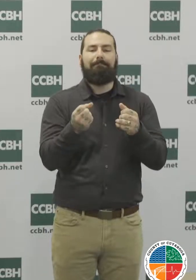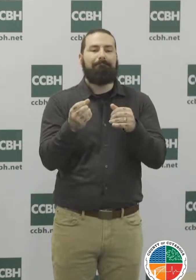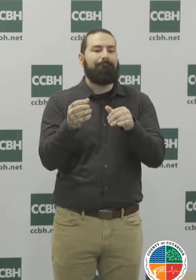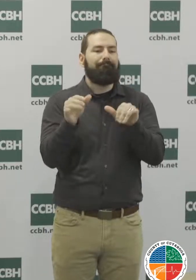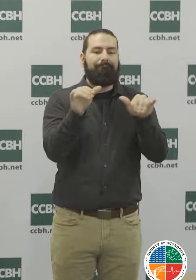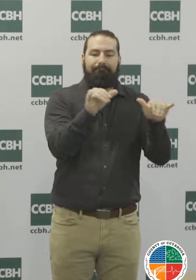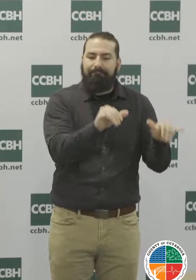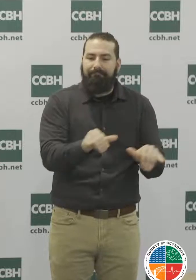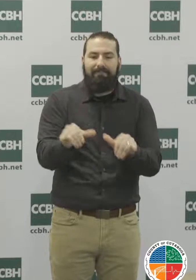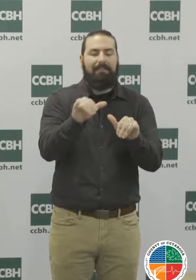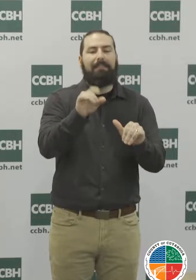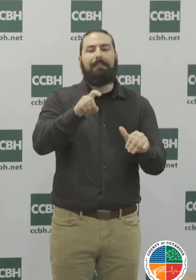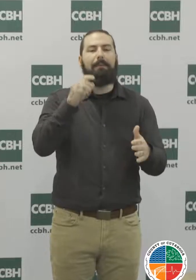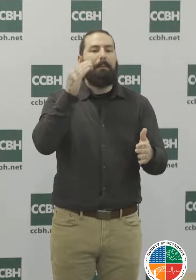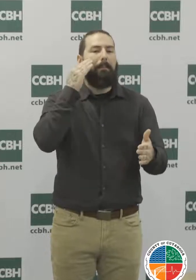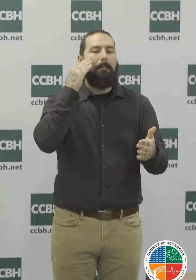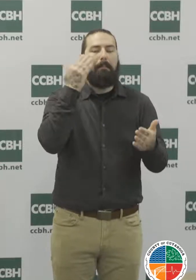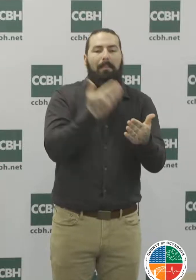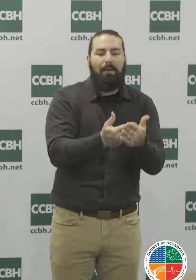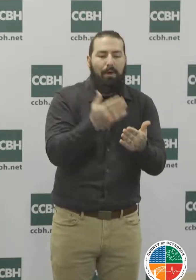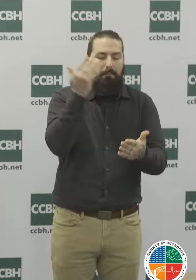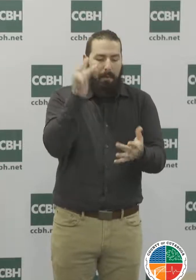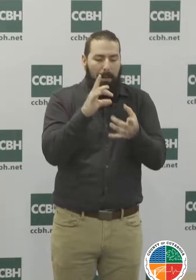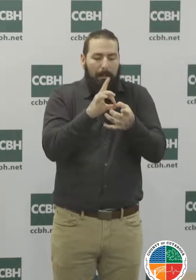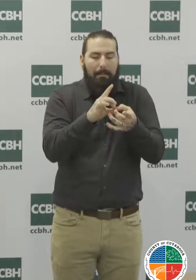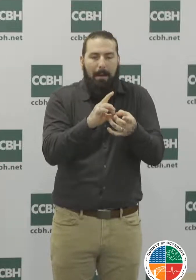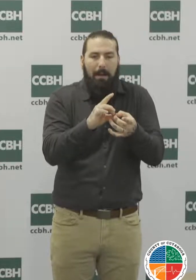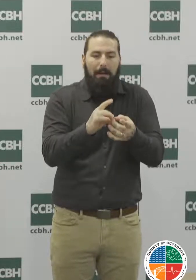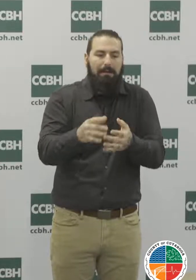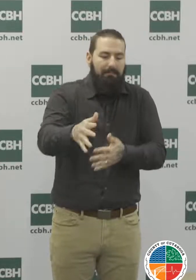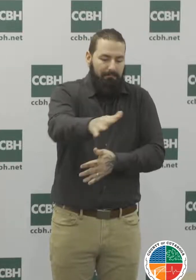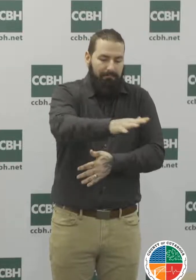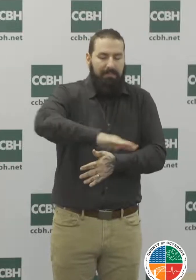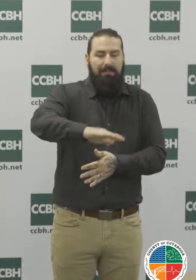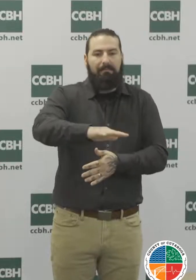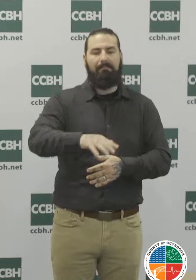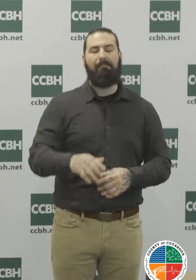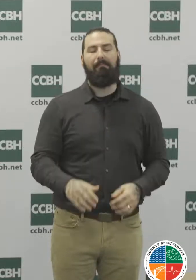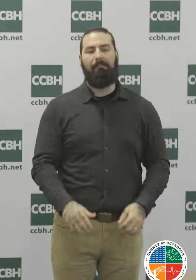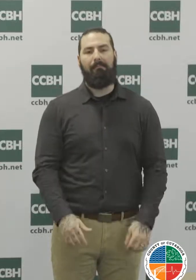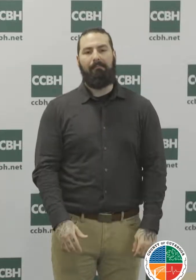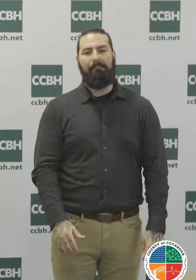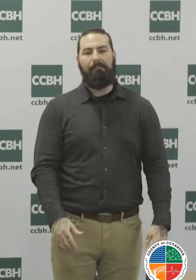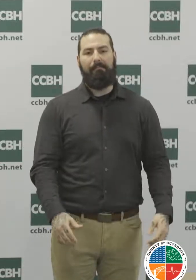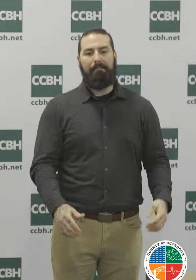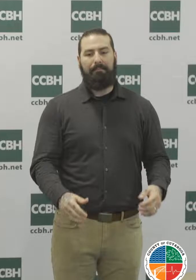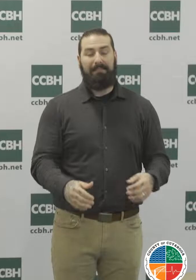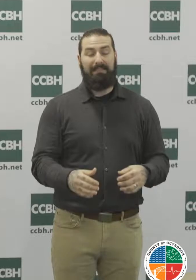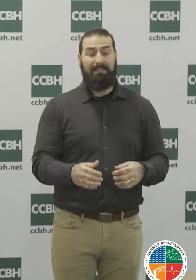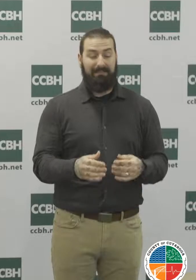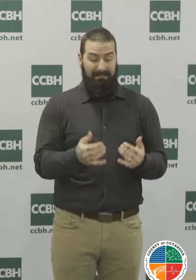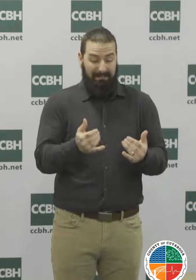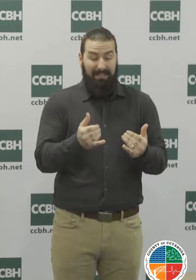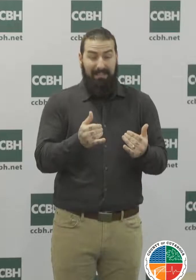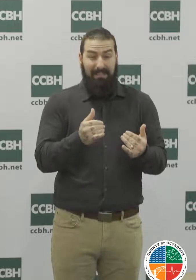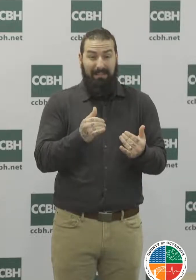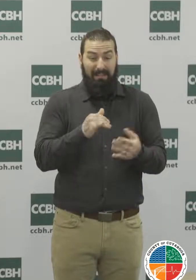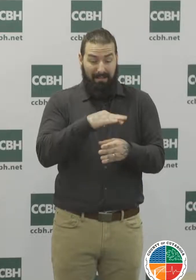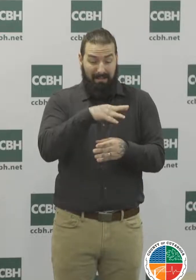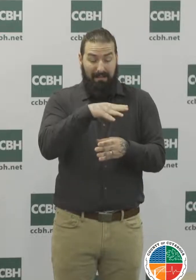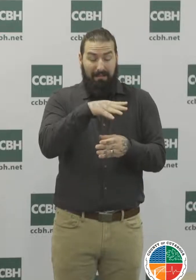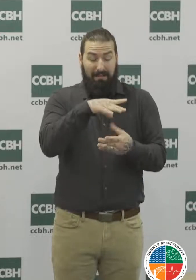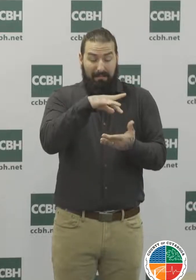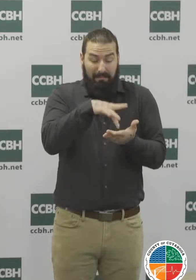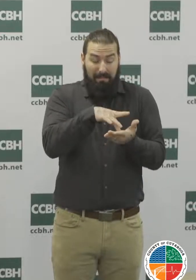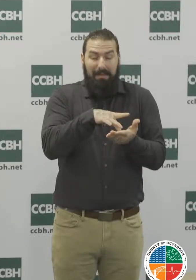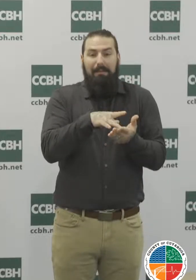why you belong in the space you occupy. In the midst of a pandemic where we continue